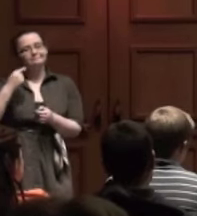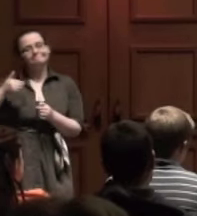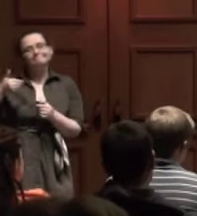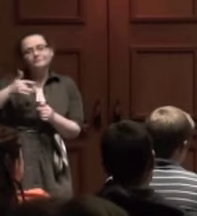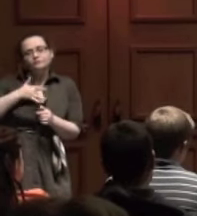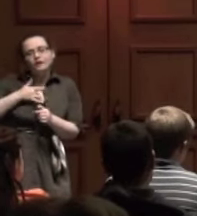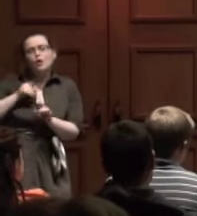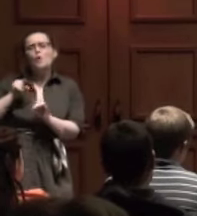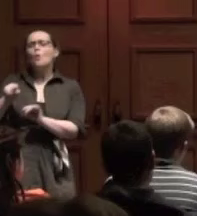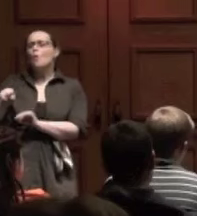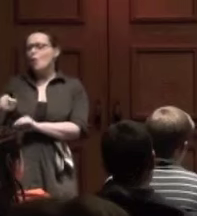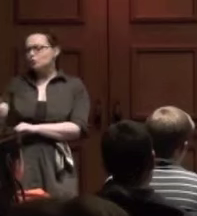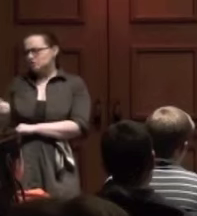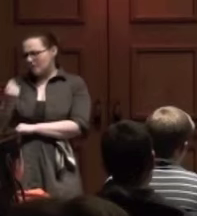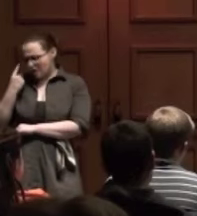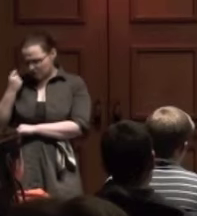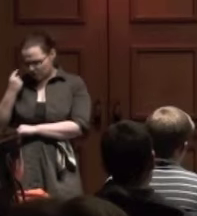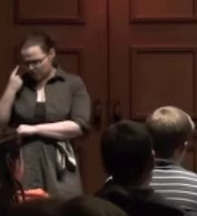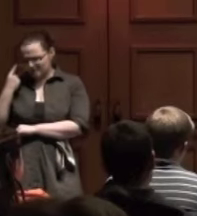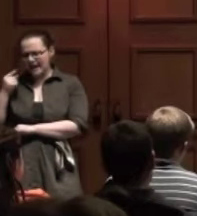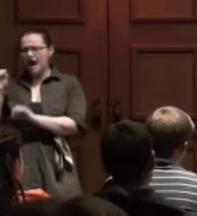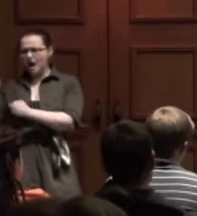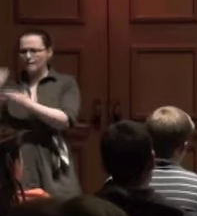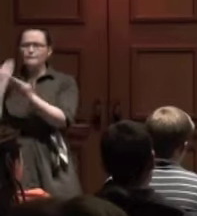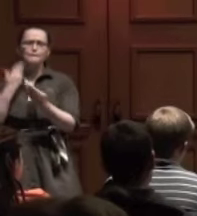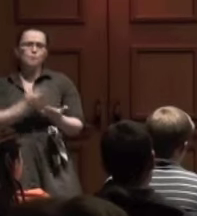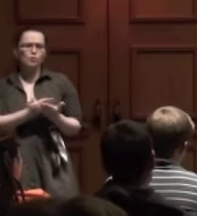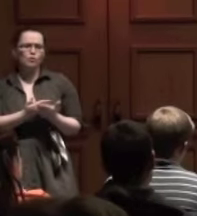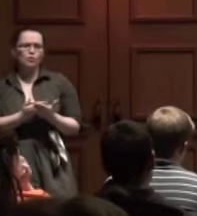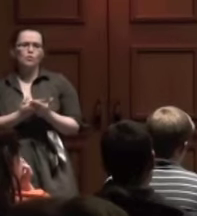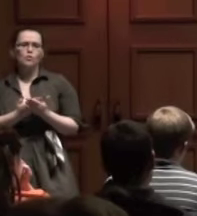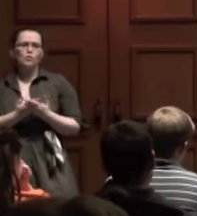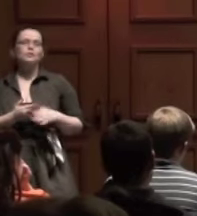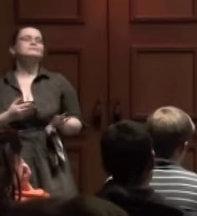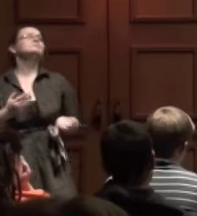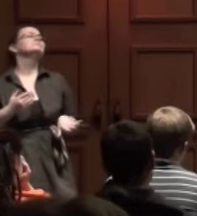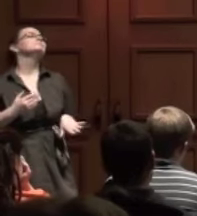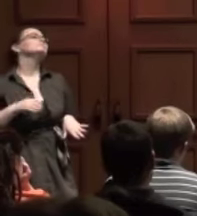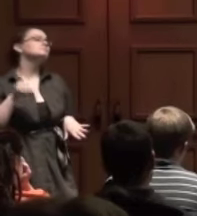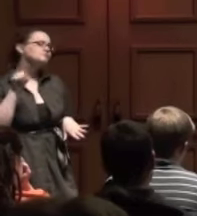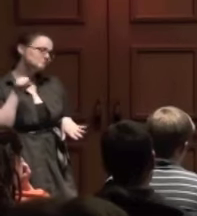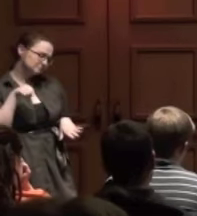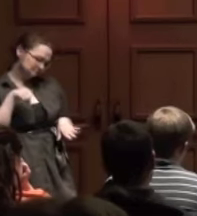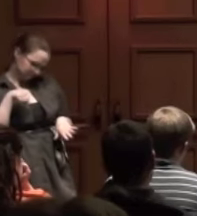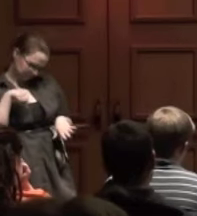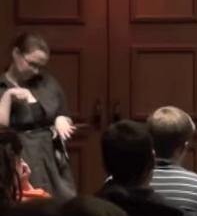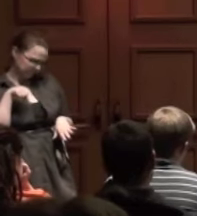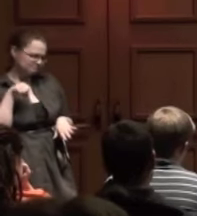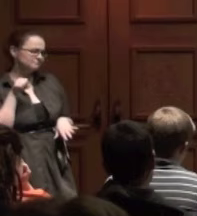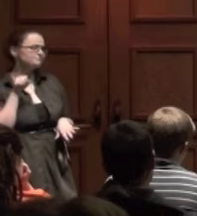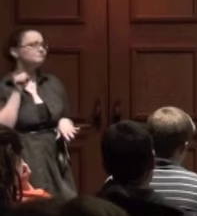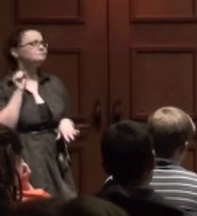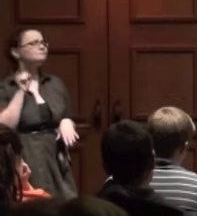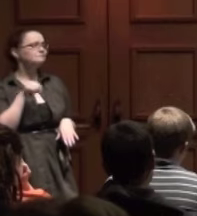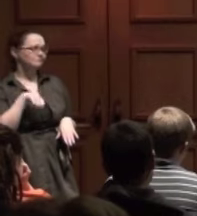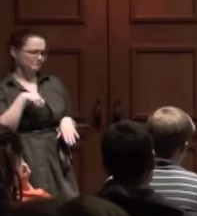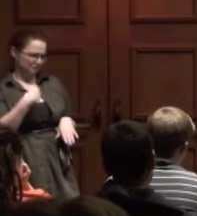know that what they're saying proves that they understand,